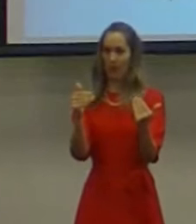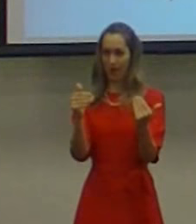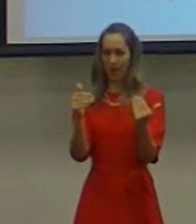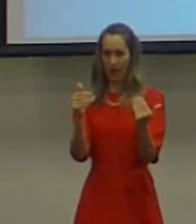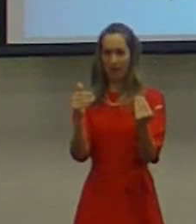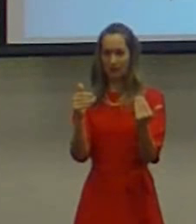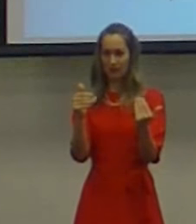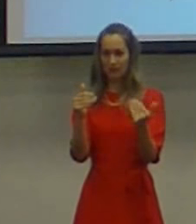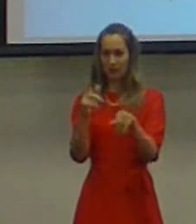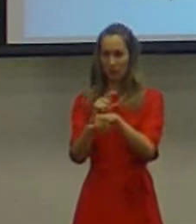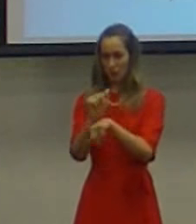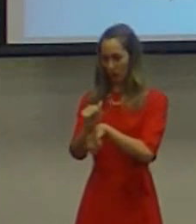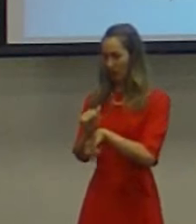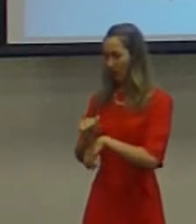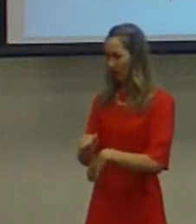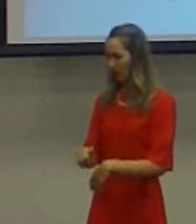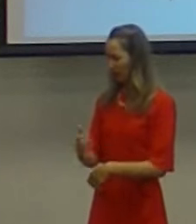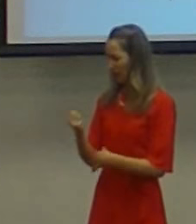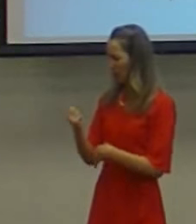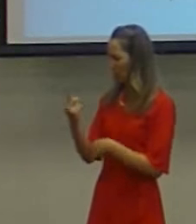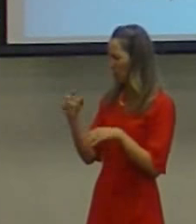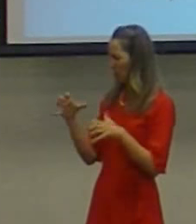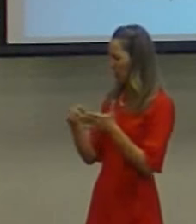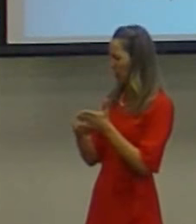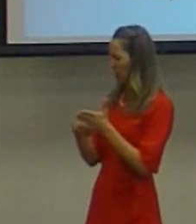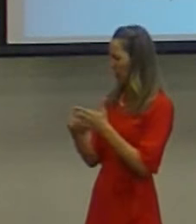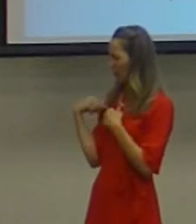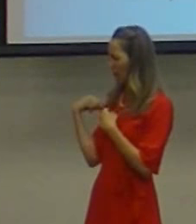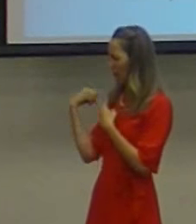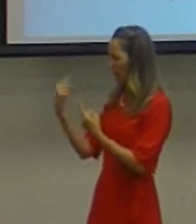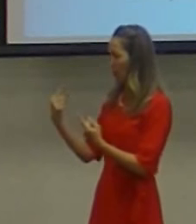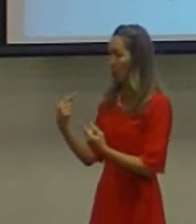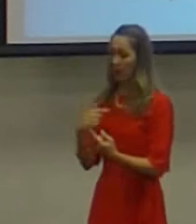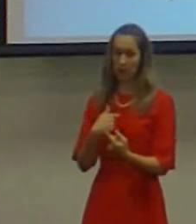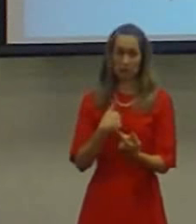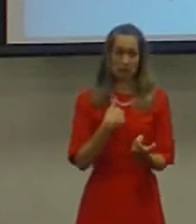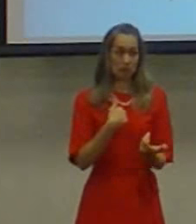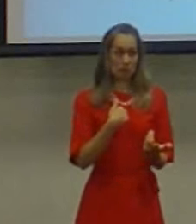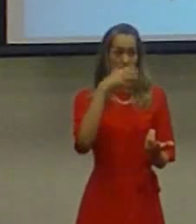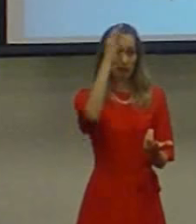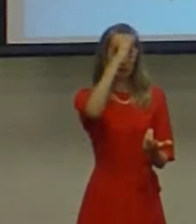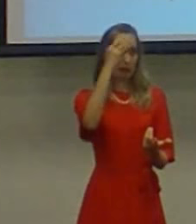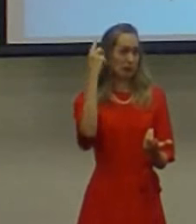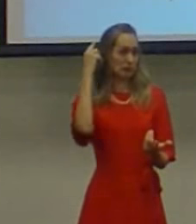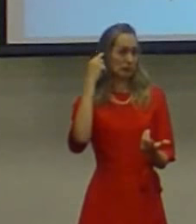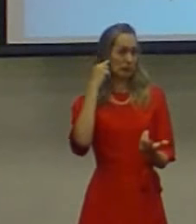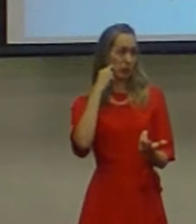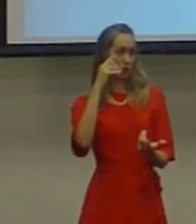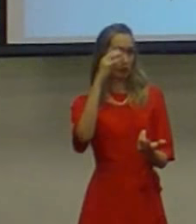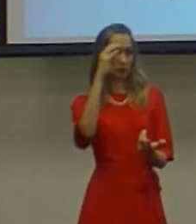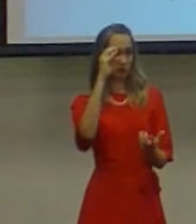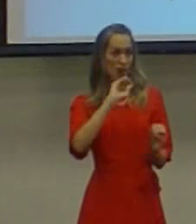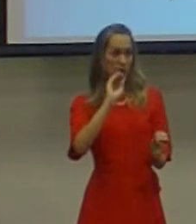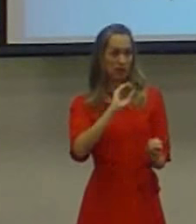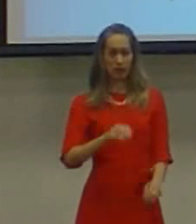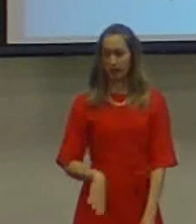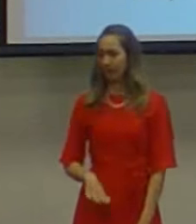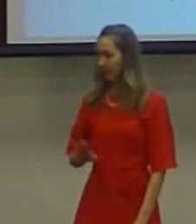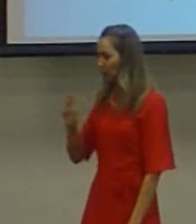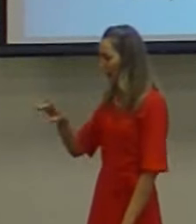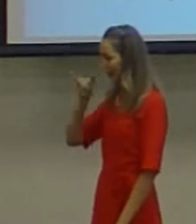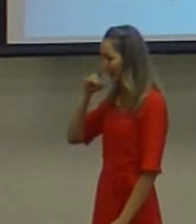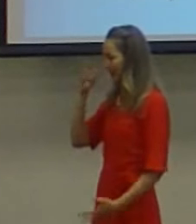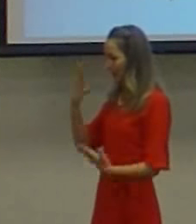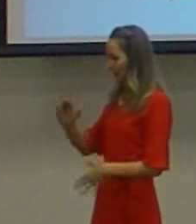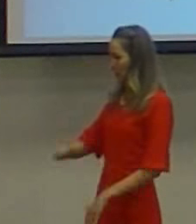like, has anybody done this in all these years? And I said, not that I know of. And so he said, well, your kids are grown and gone now, Jeff. You have the